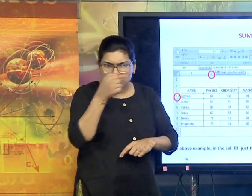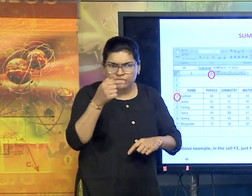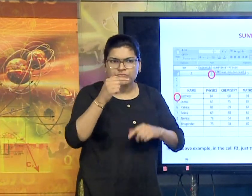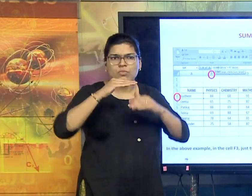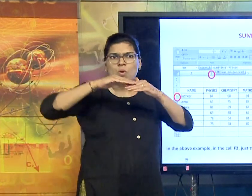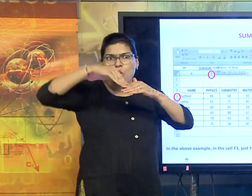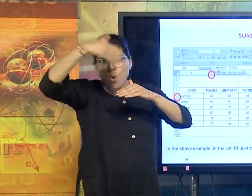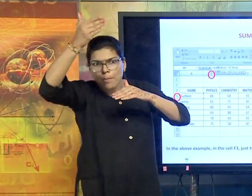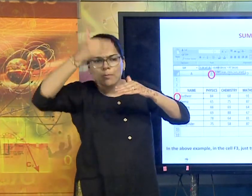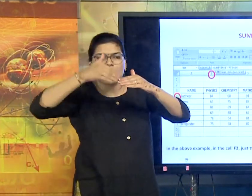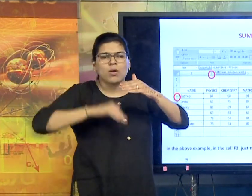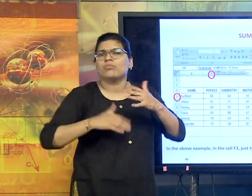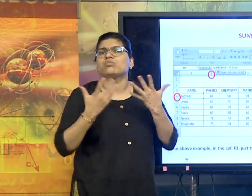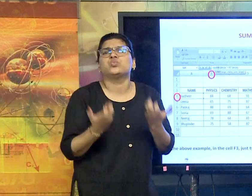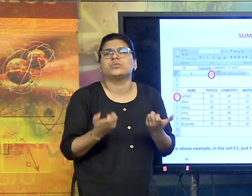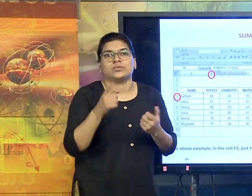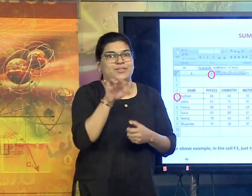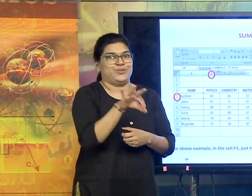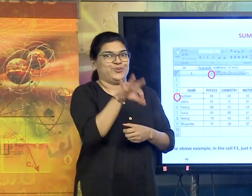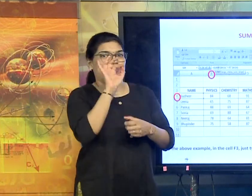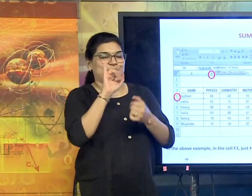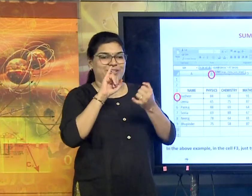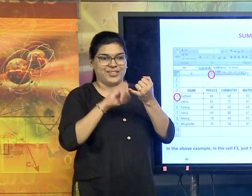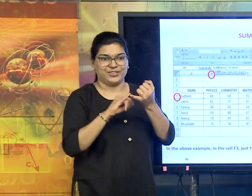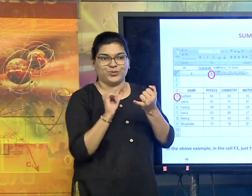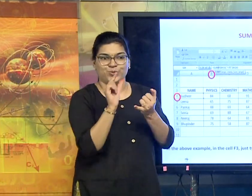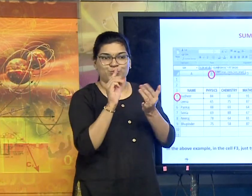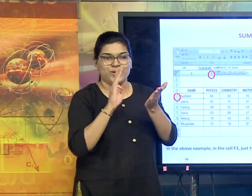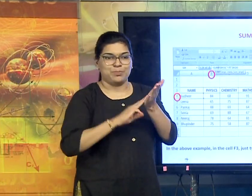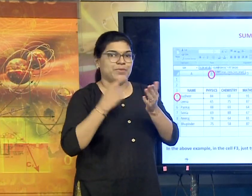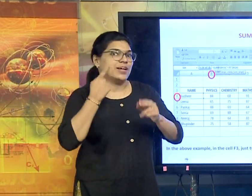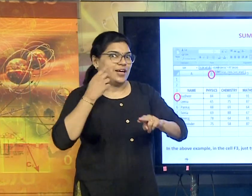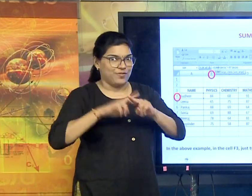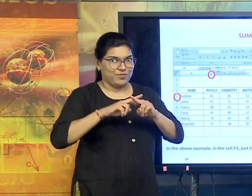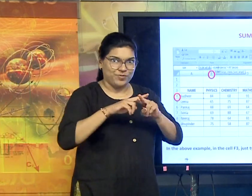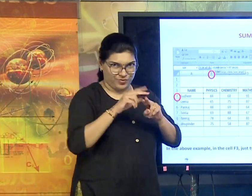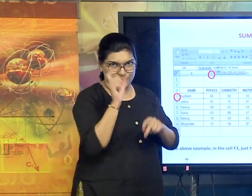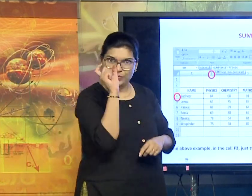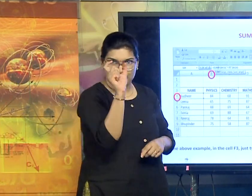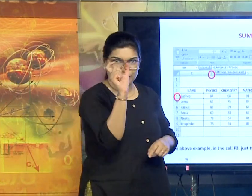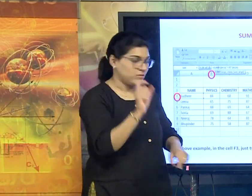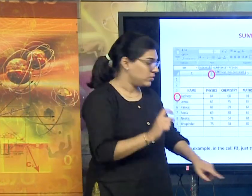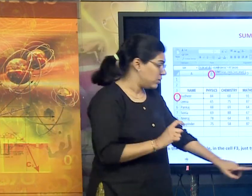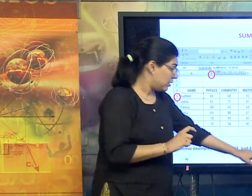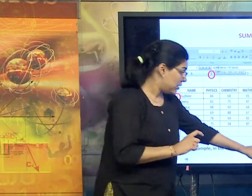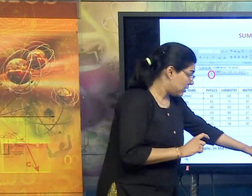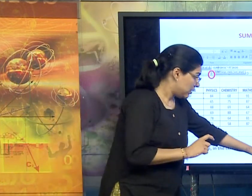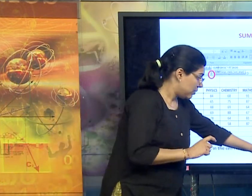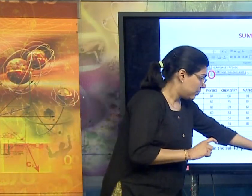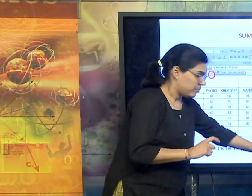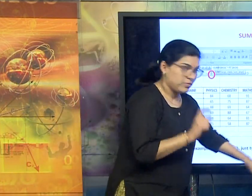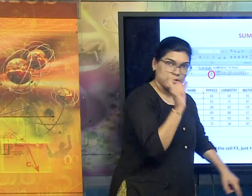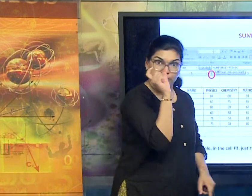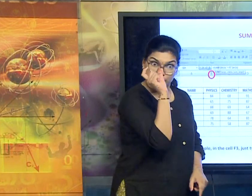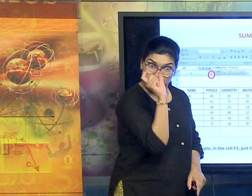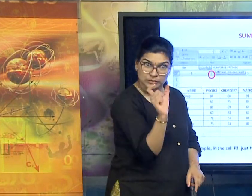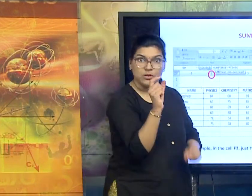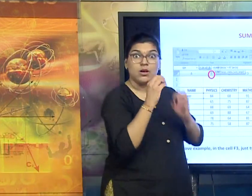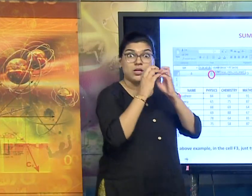mark. After that, you have to choose which formula you want to use. Here we